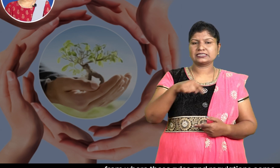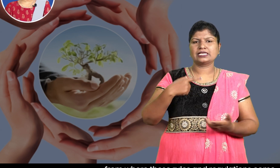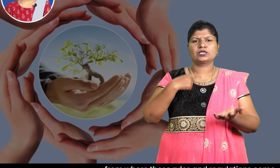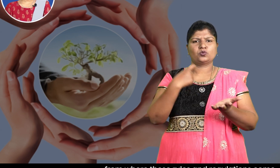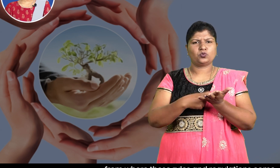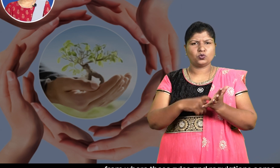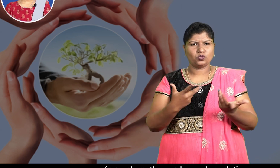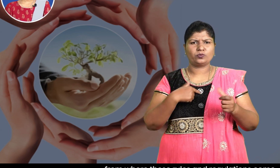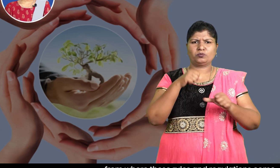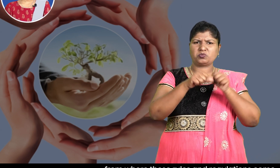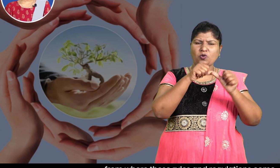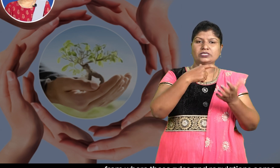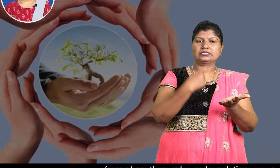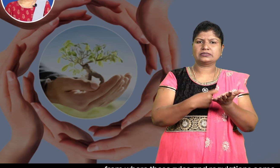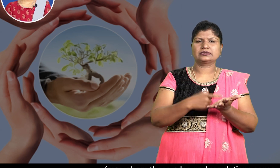regulations come.